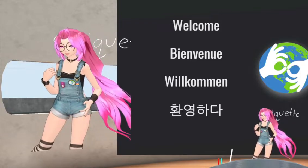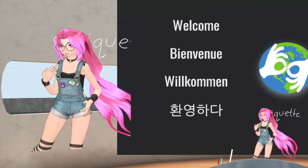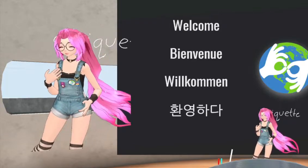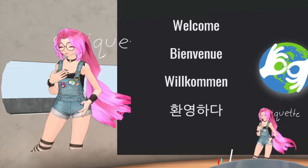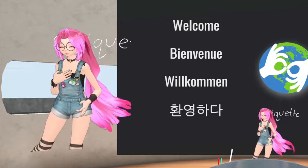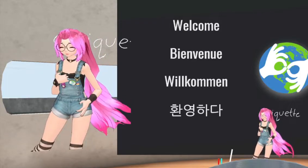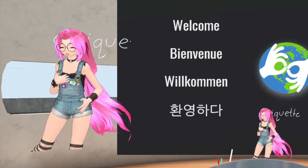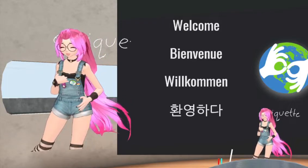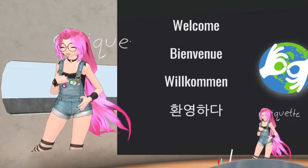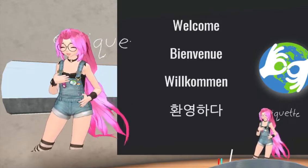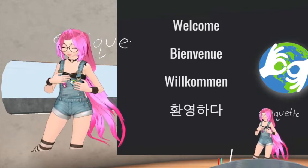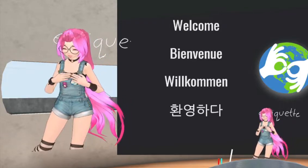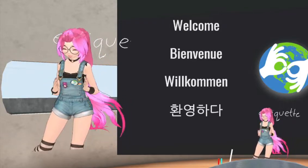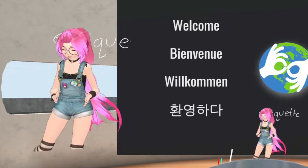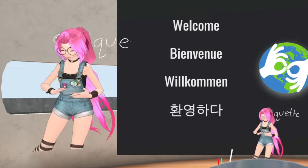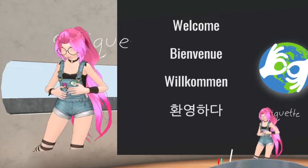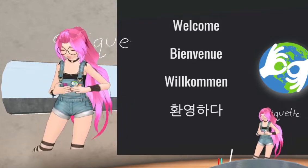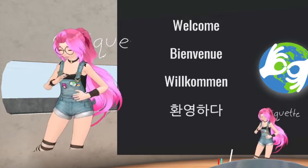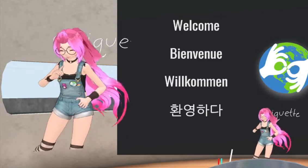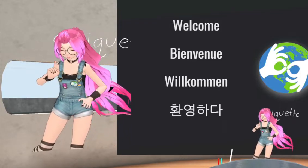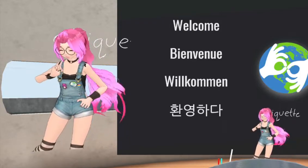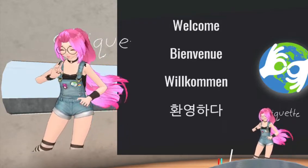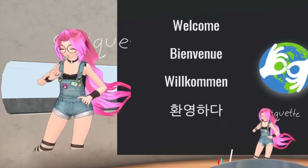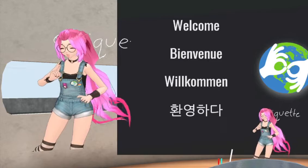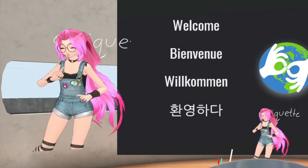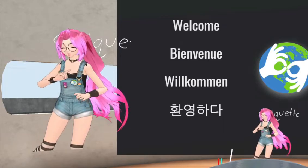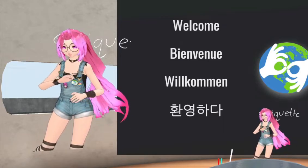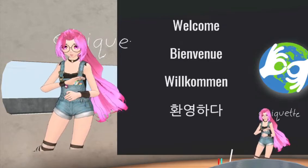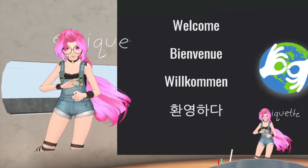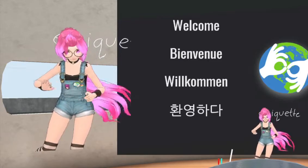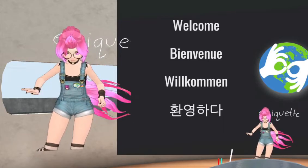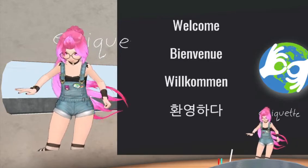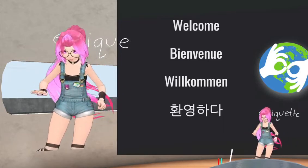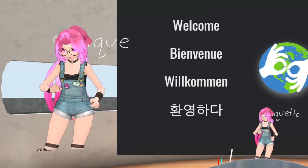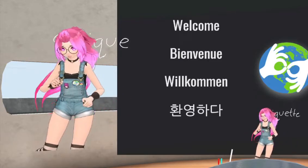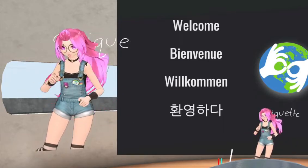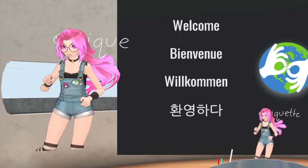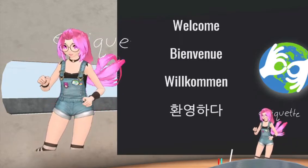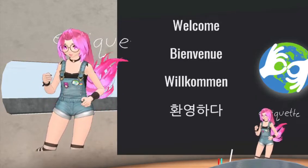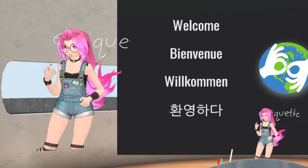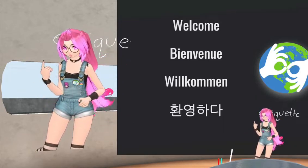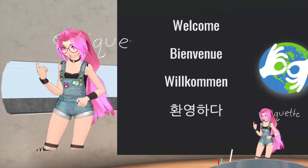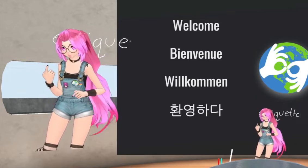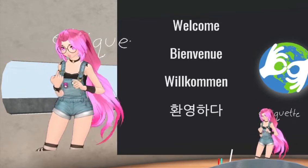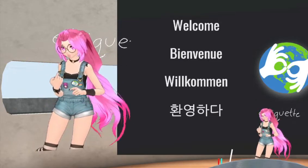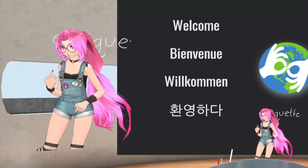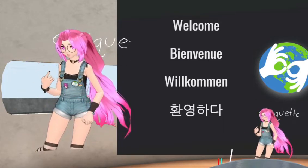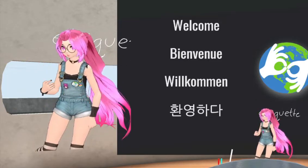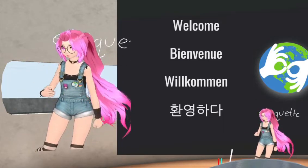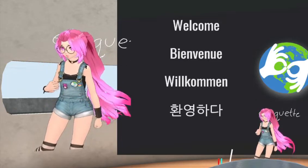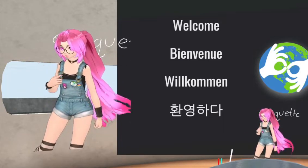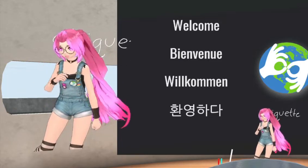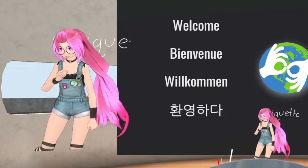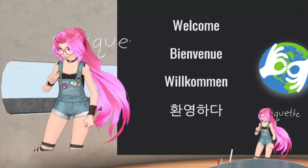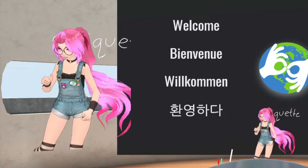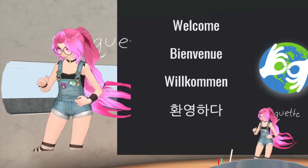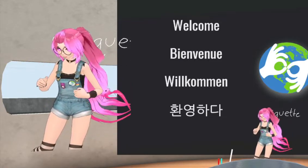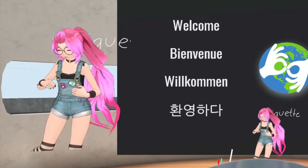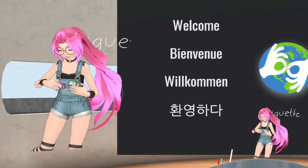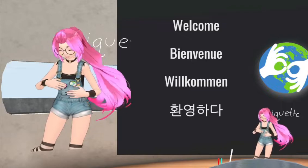right after. Yeah, so when we meet deaf and hard of hearing people, some phrases that we don't want to say is, oh, I am